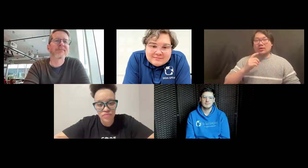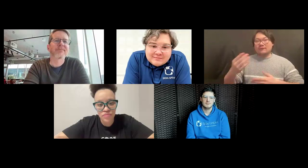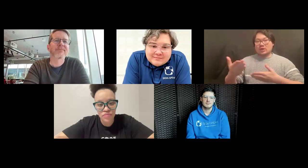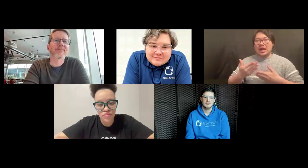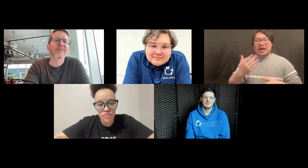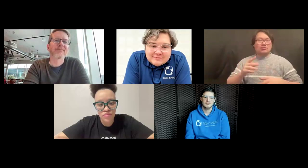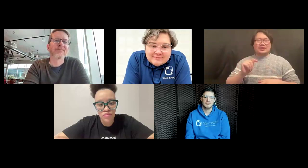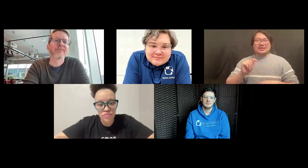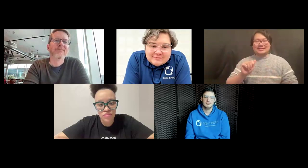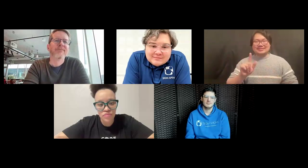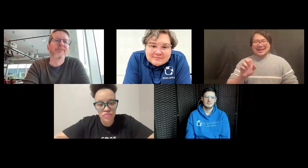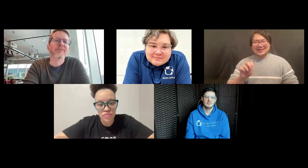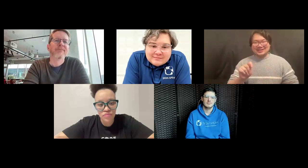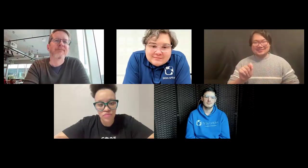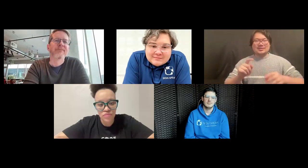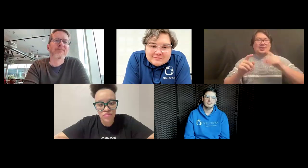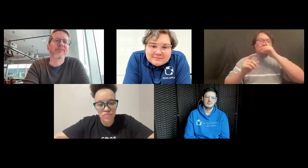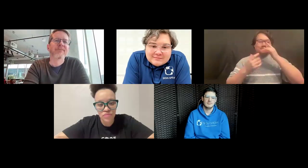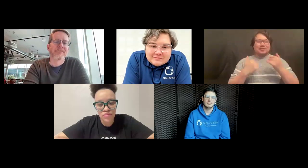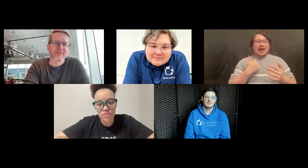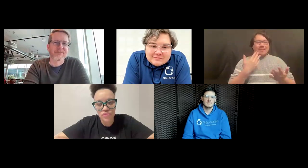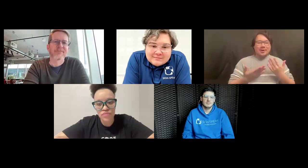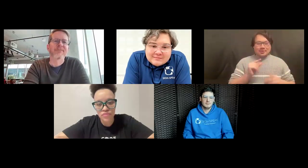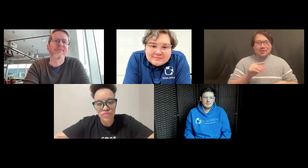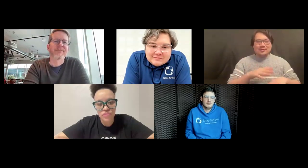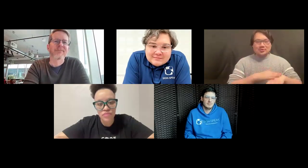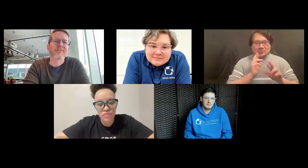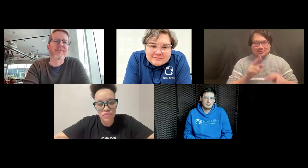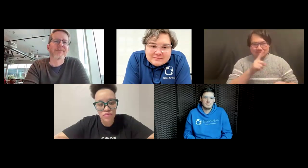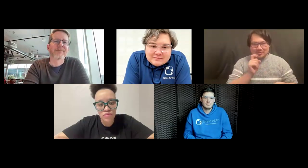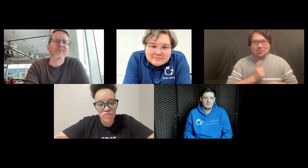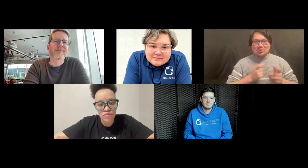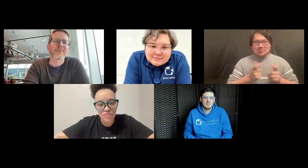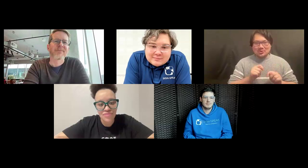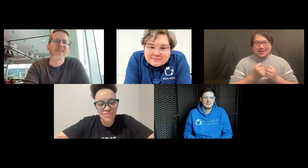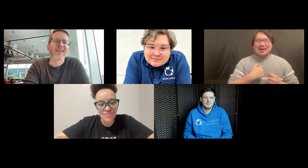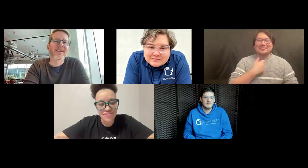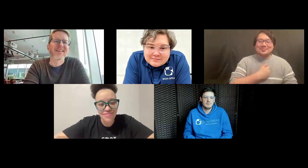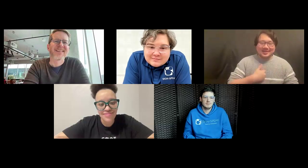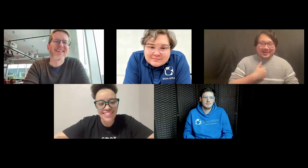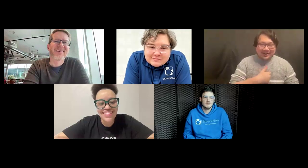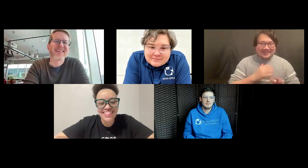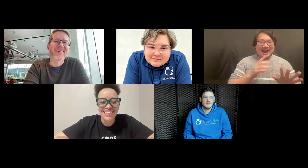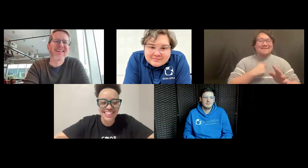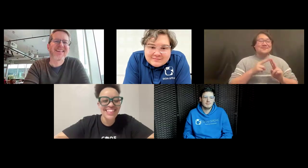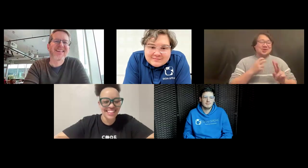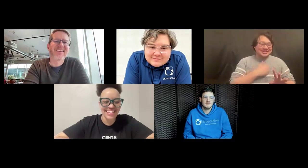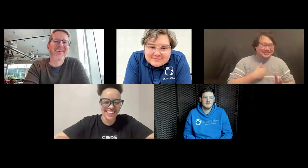So we're always looking to expand our team. Sometimes we may be a little bit slow